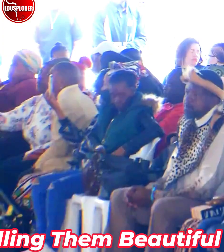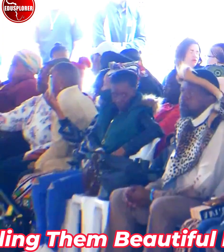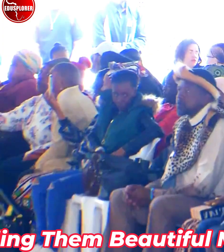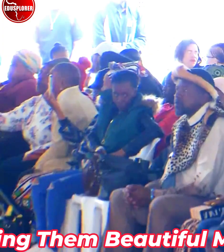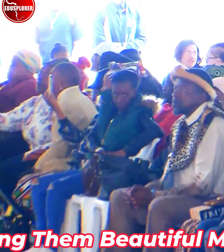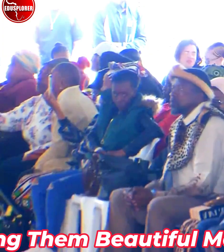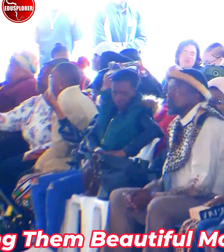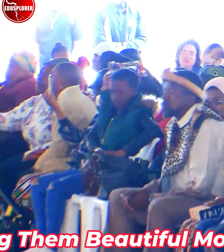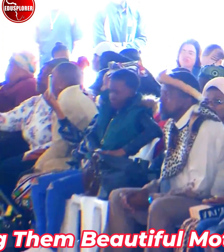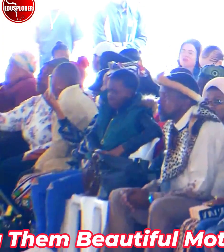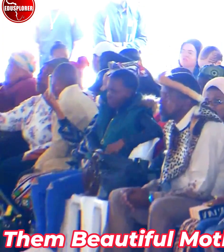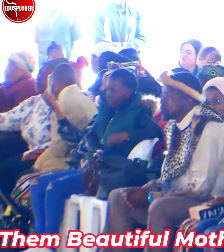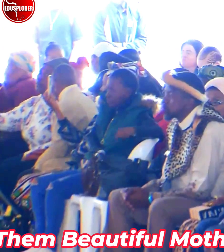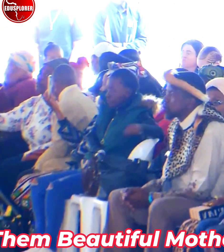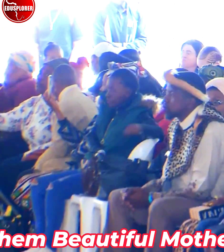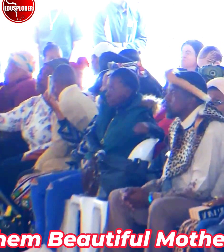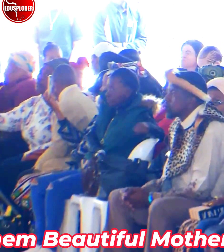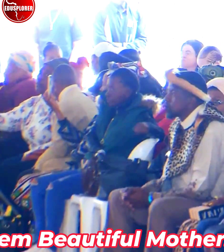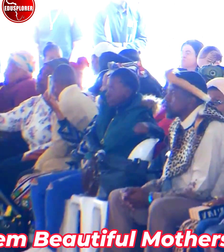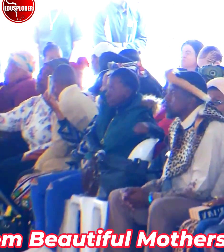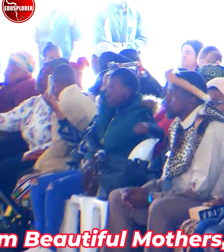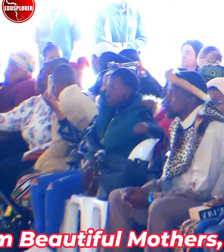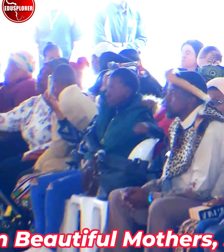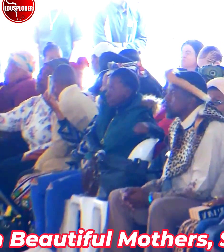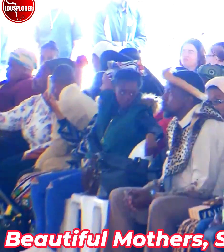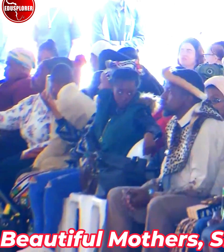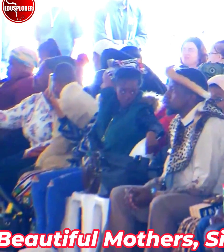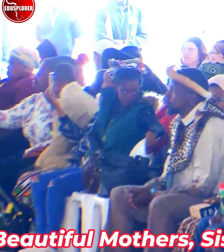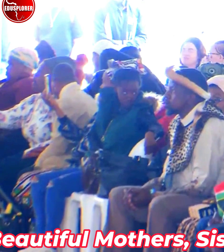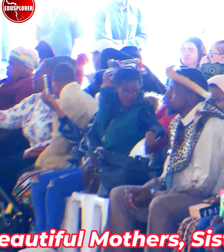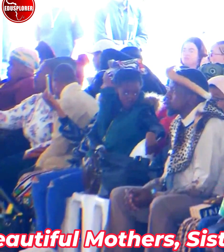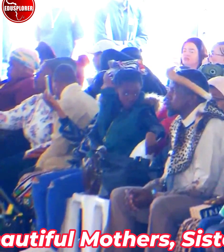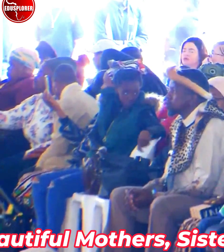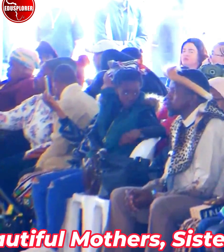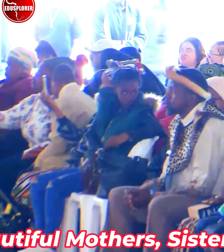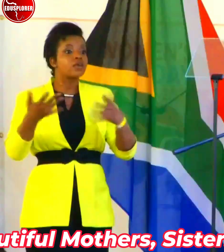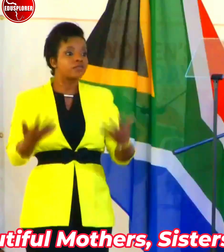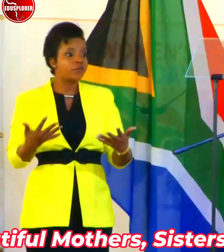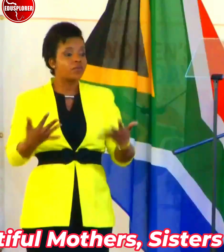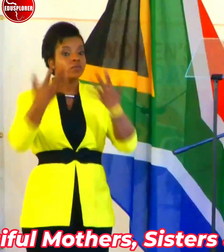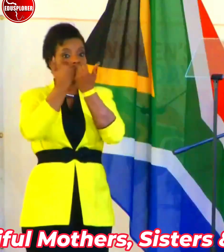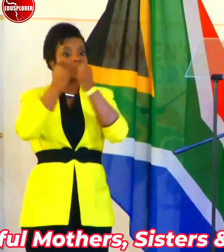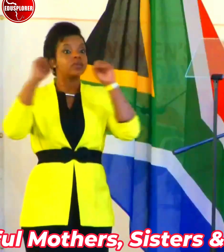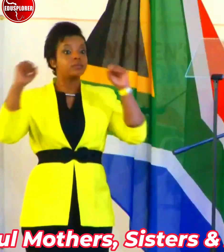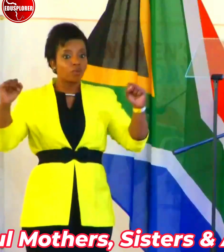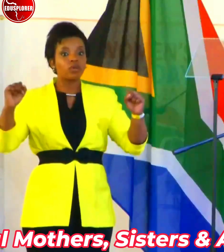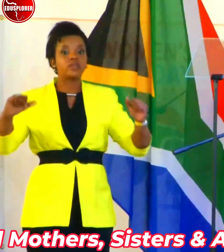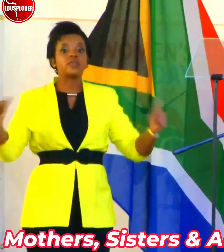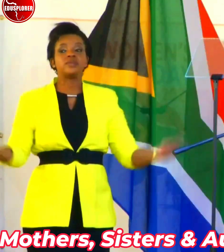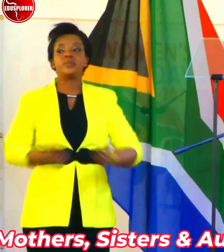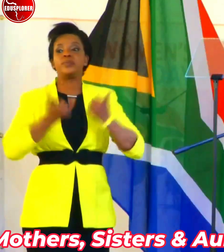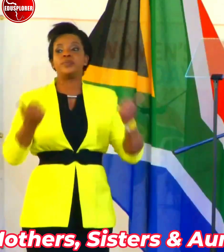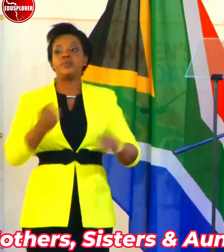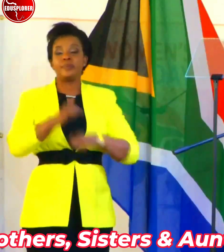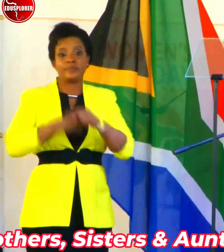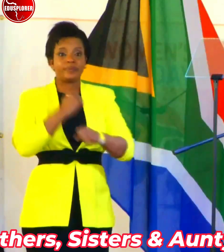not be where we are. Since the advent of democracy in 1994, we